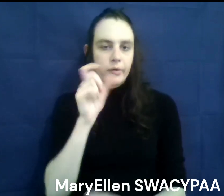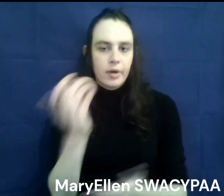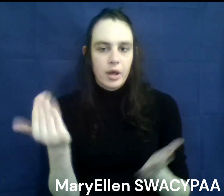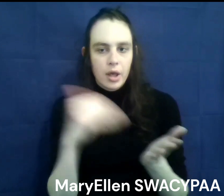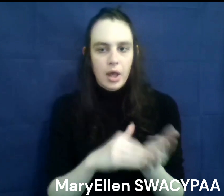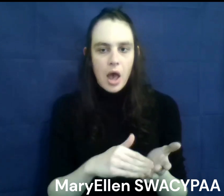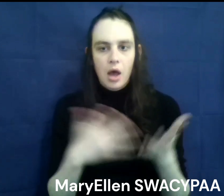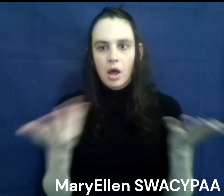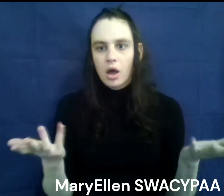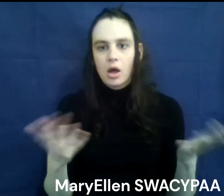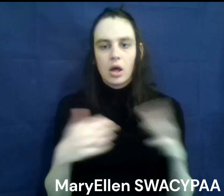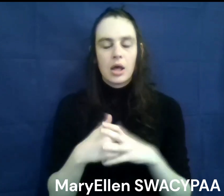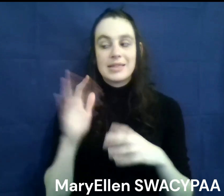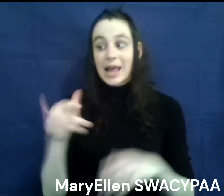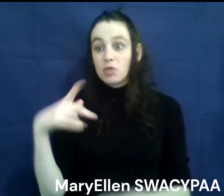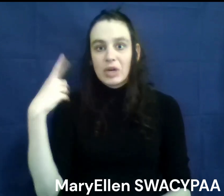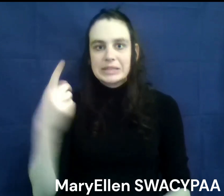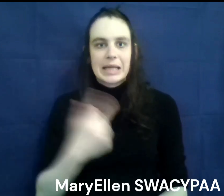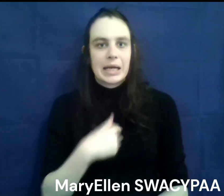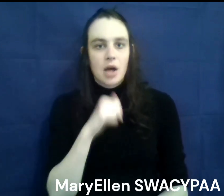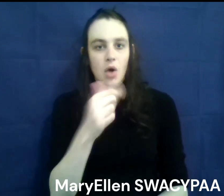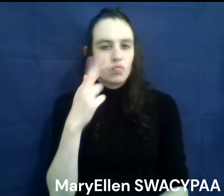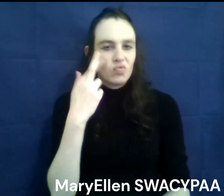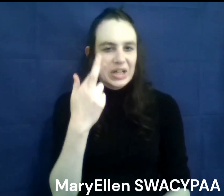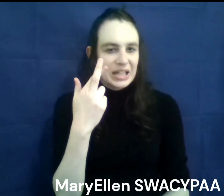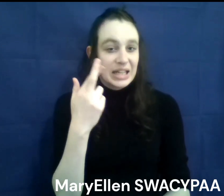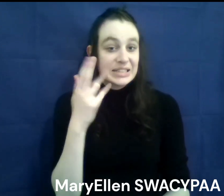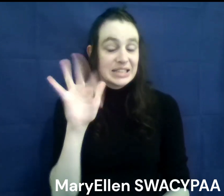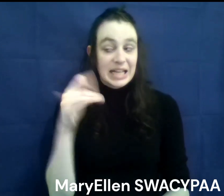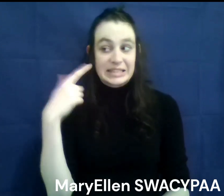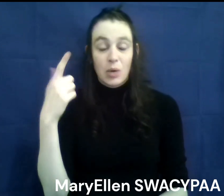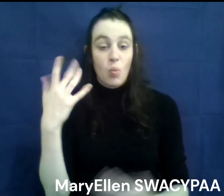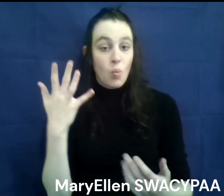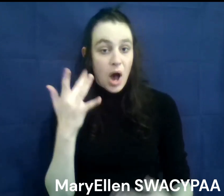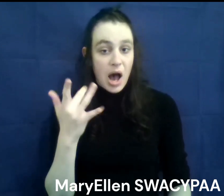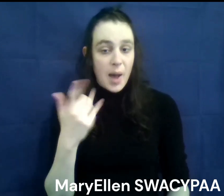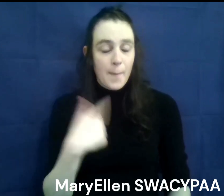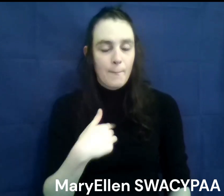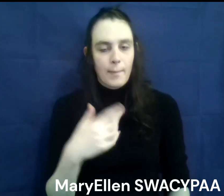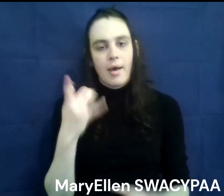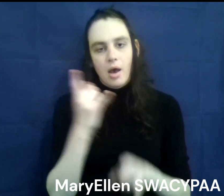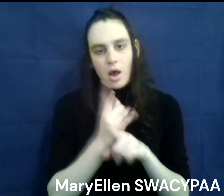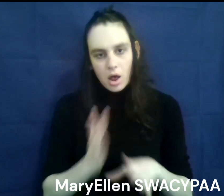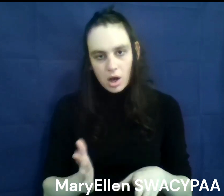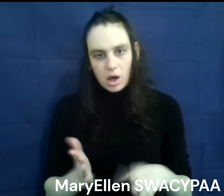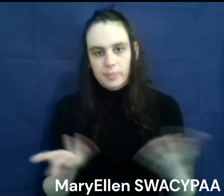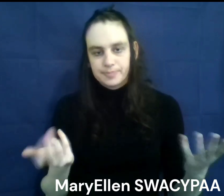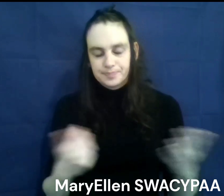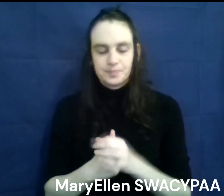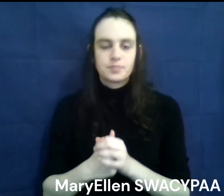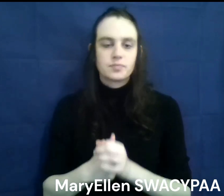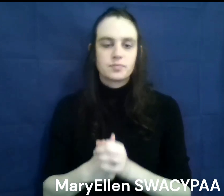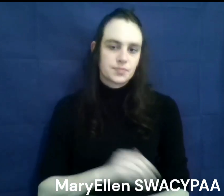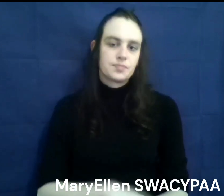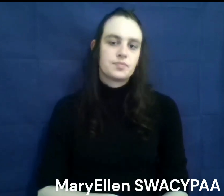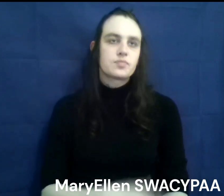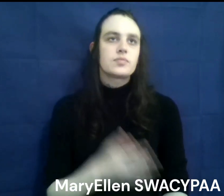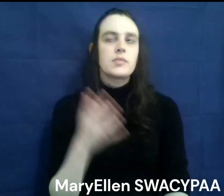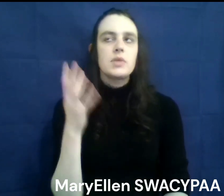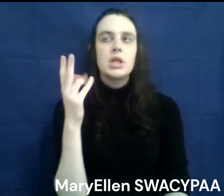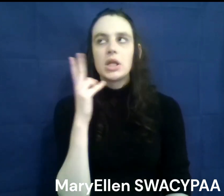I didn't know it was an insanity because I was an alcoholic. Um, so let's